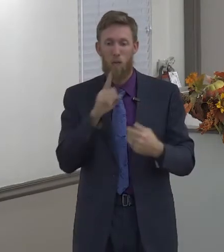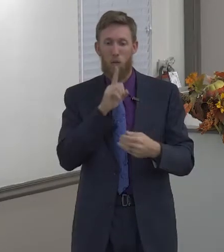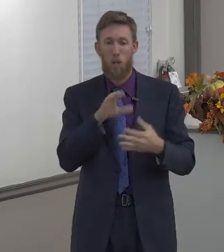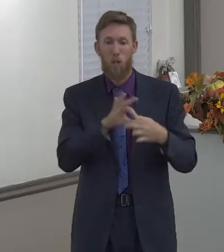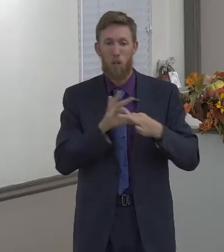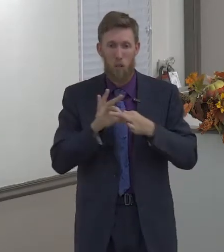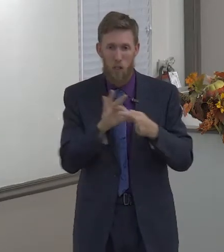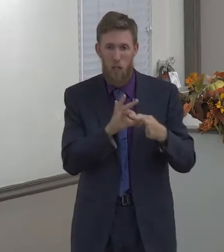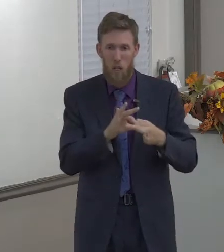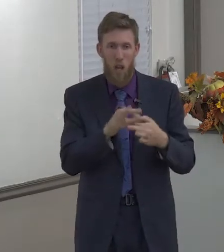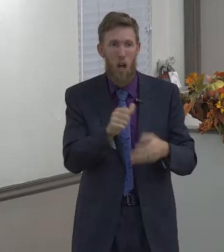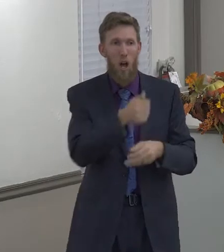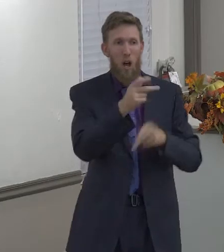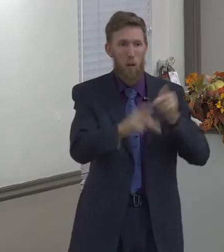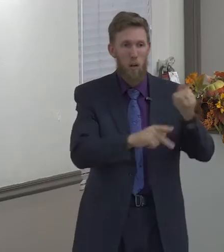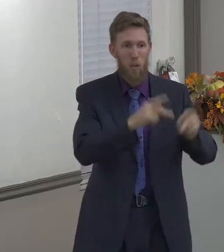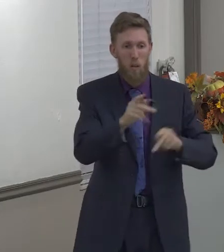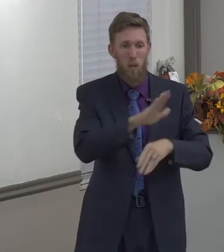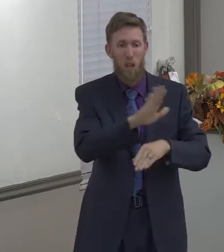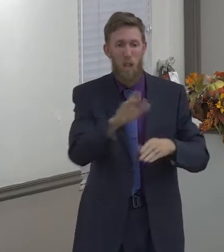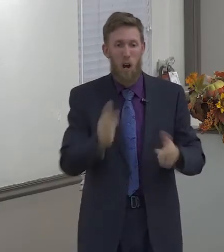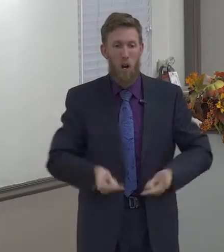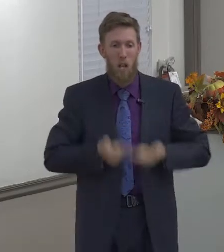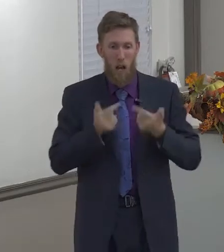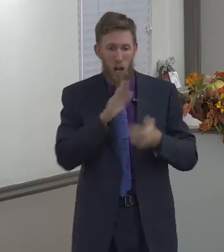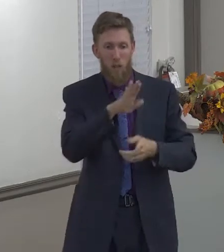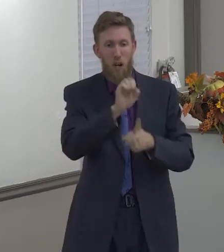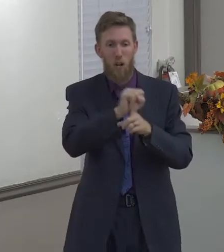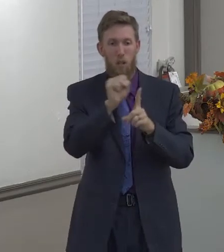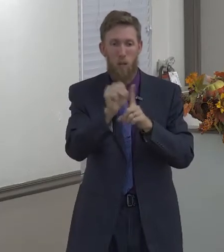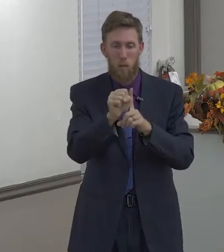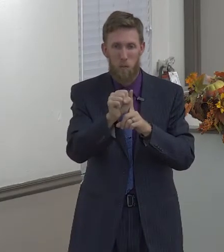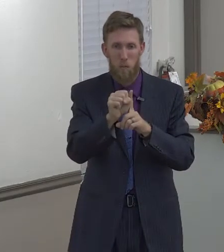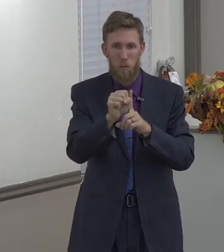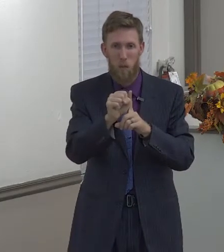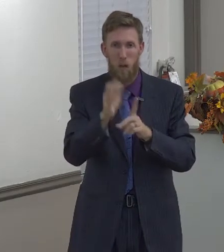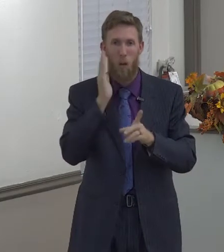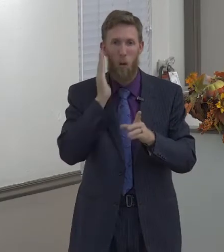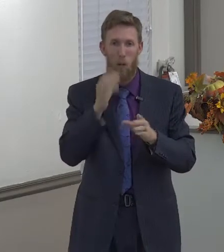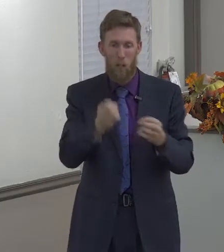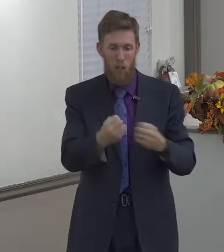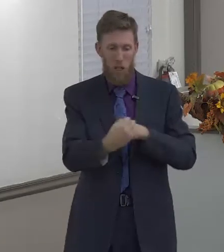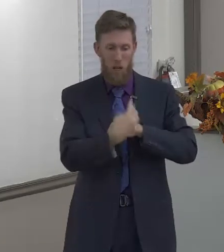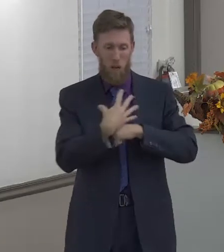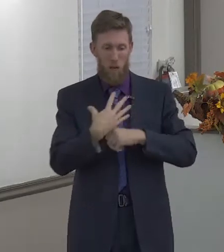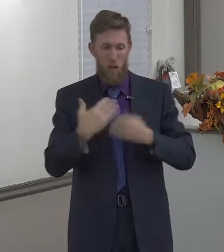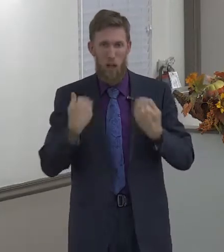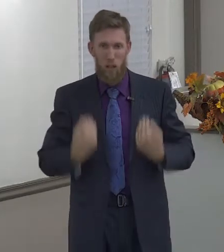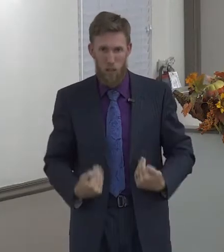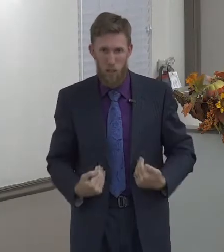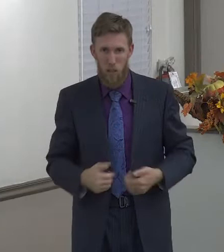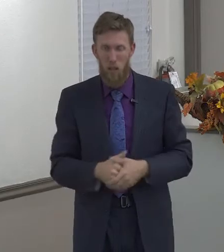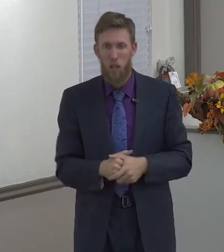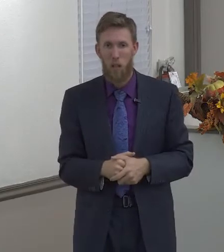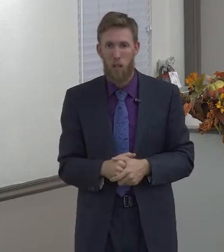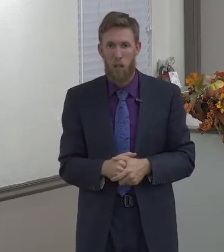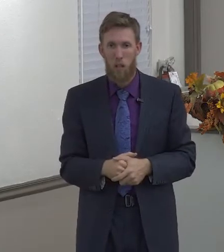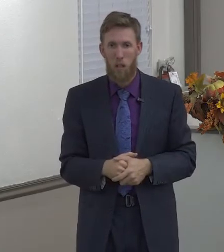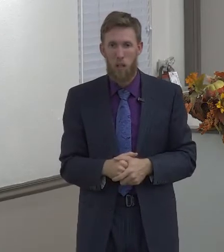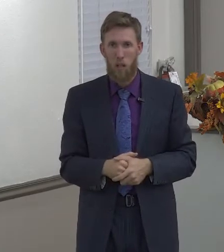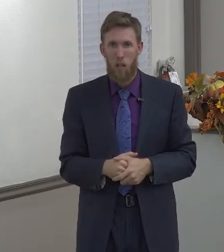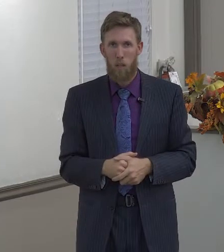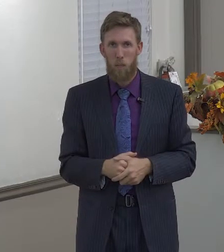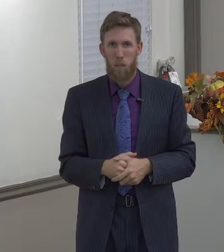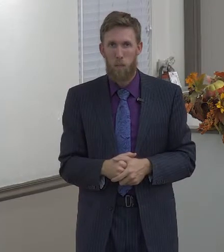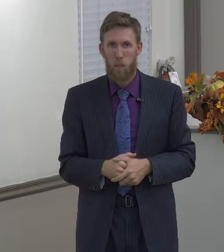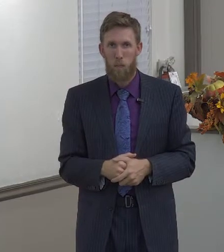There's a master above all. Verse 27 says, we are the body of Christ. We ought not forget that. We ought not think that